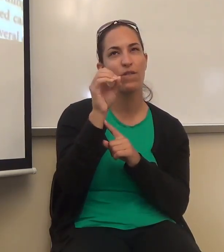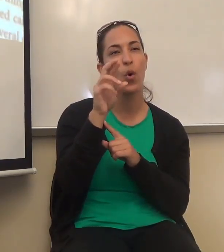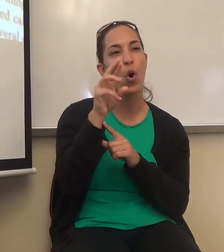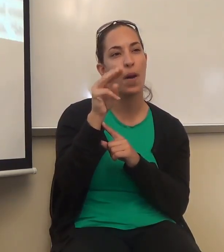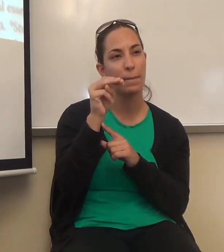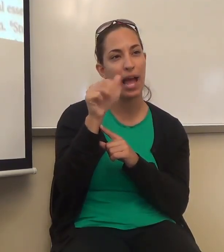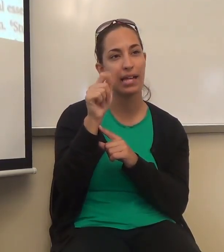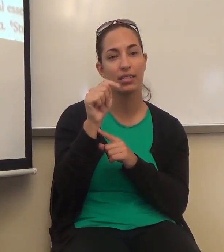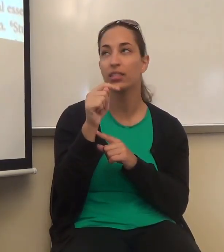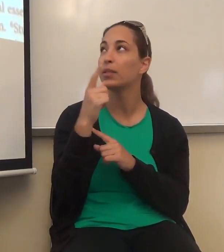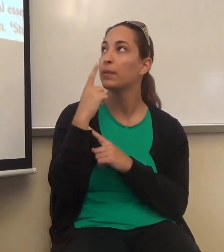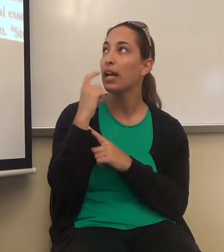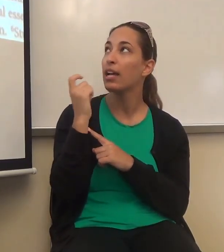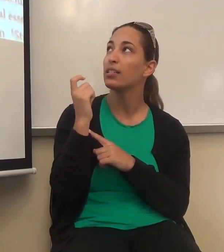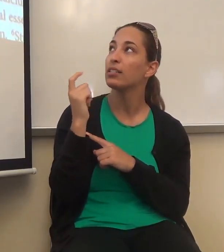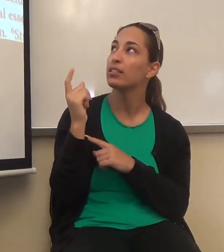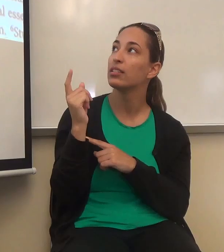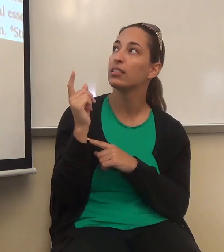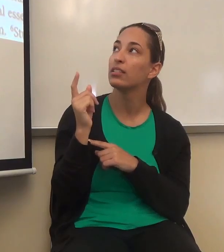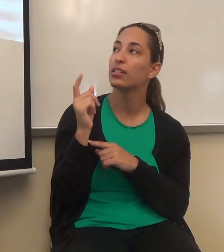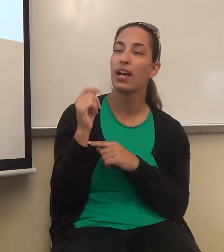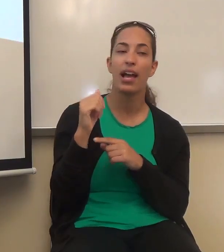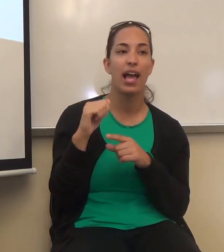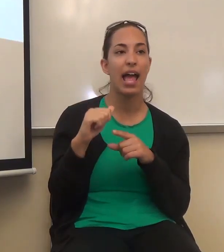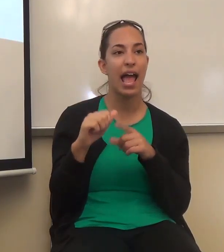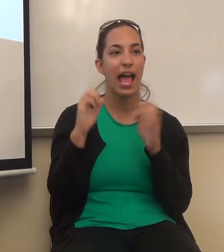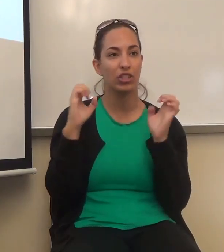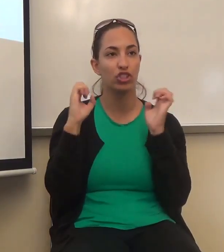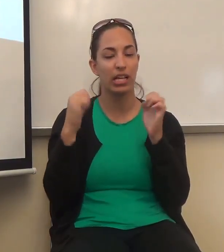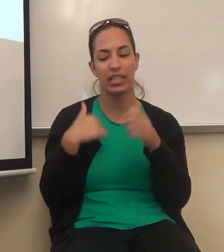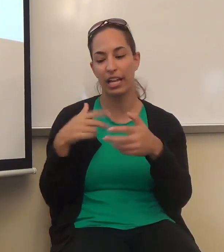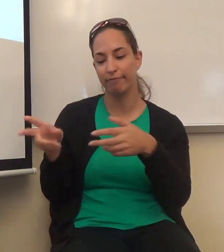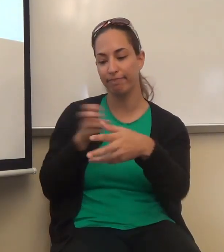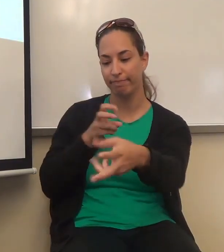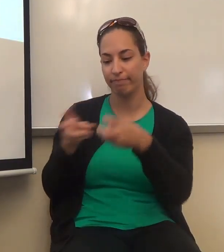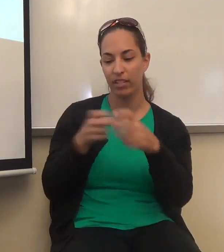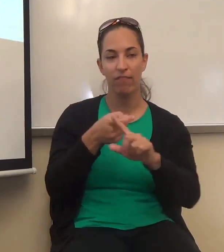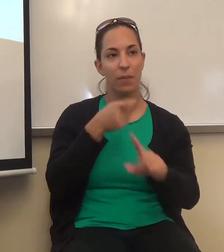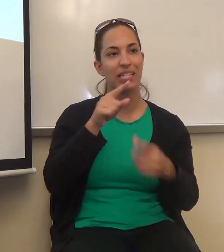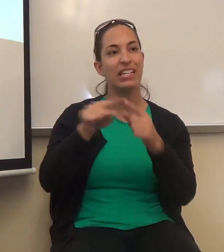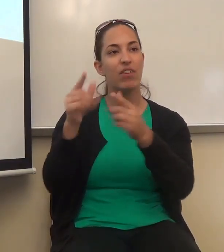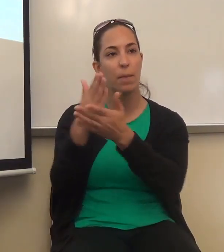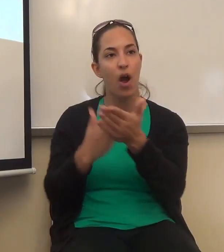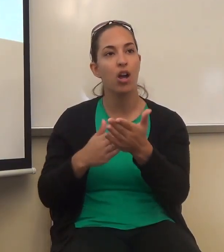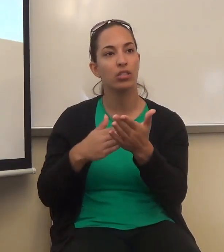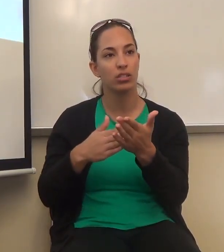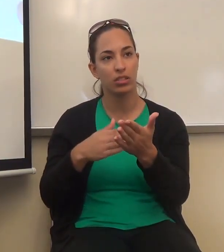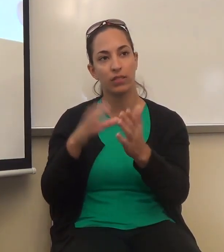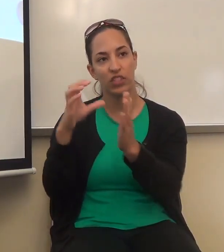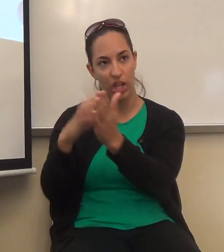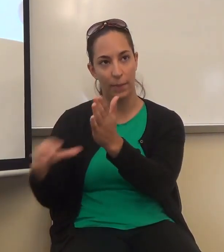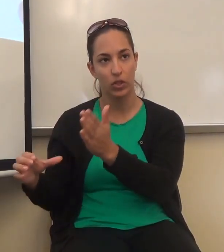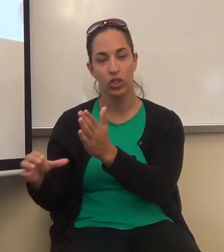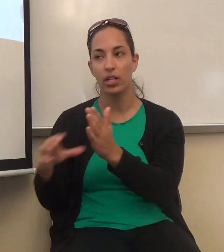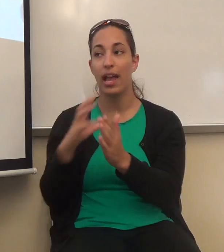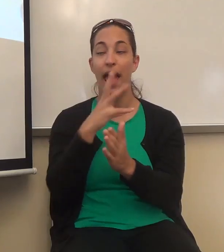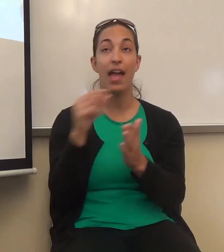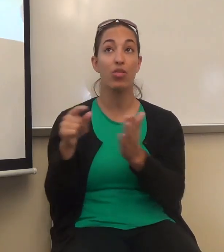pulled exercises from different parts of the book, parts of the chapter, and Lorraine Fleming had it differently. Sometimes she